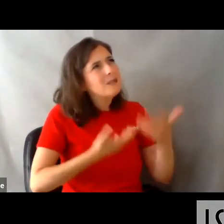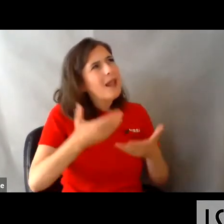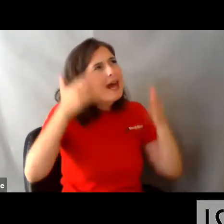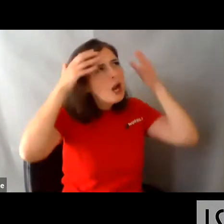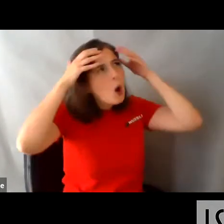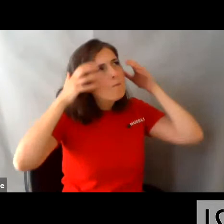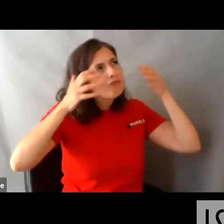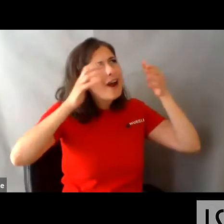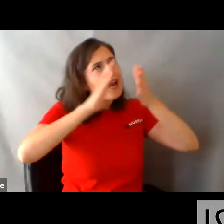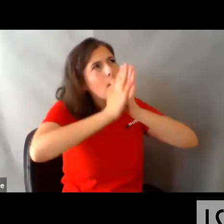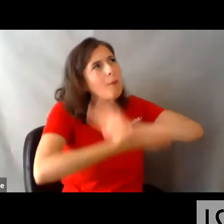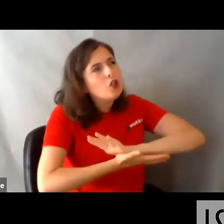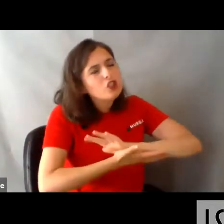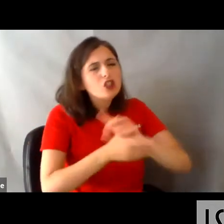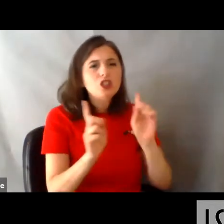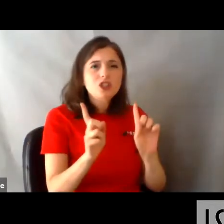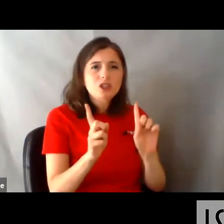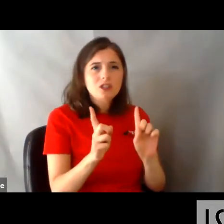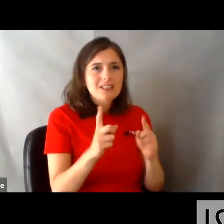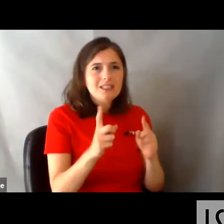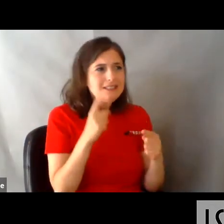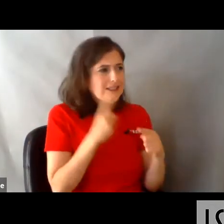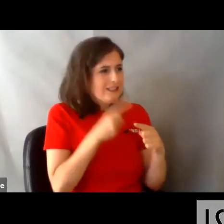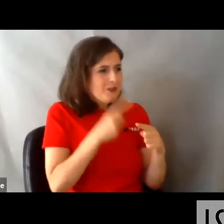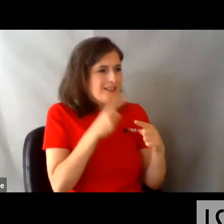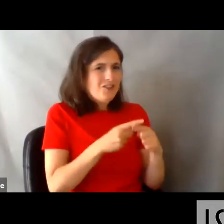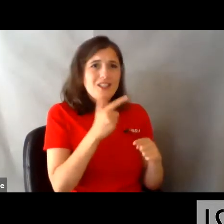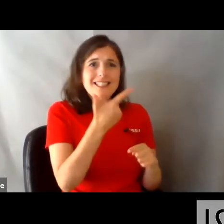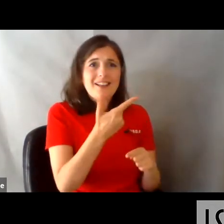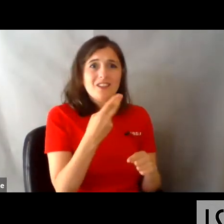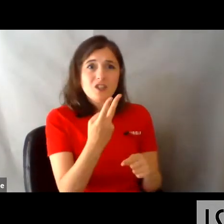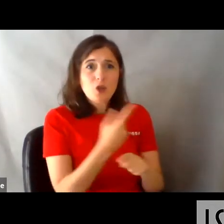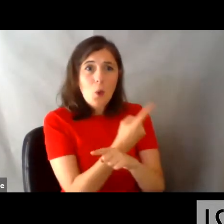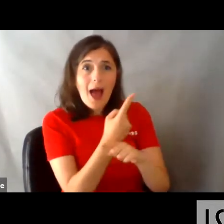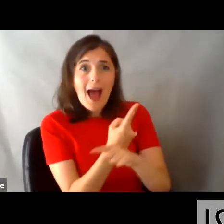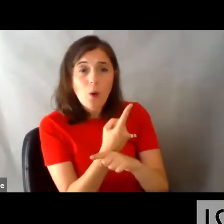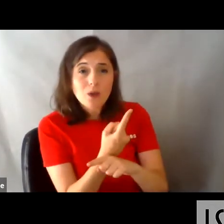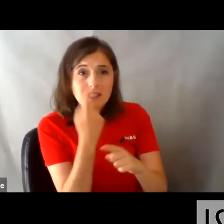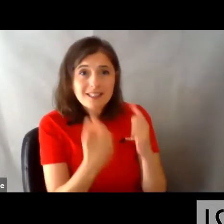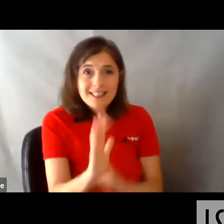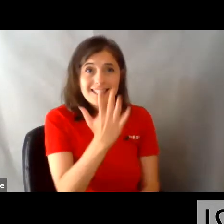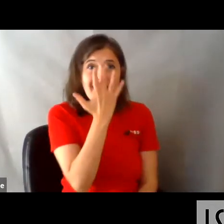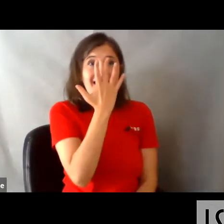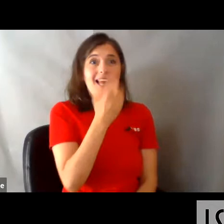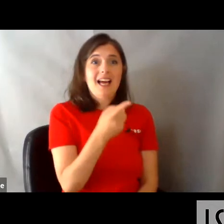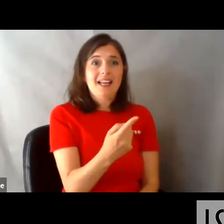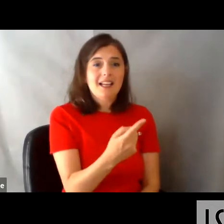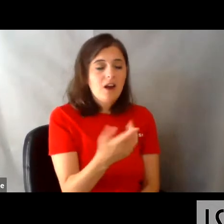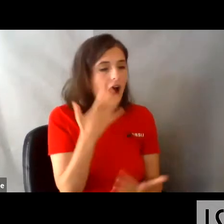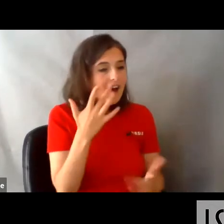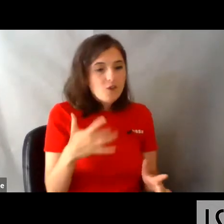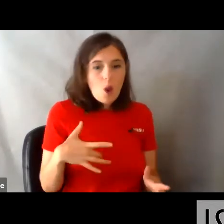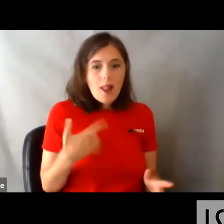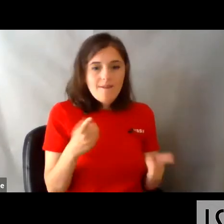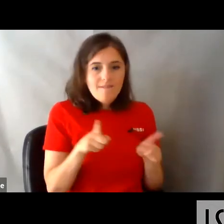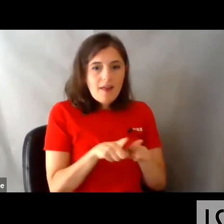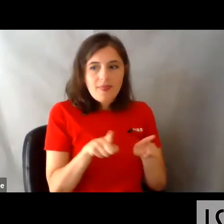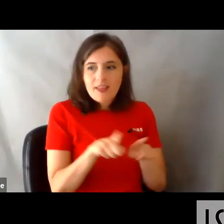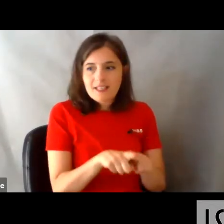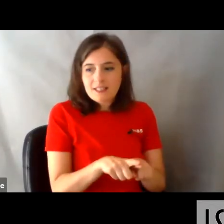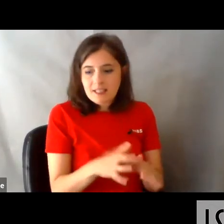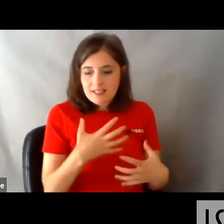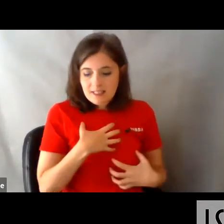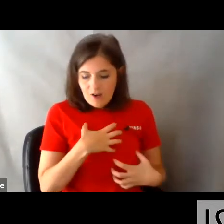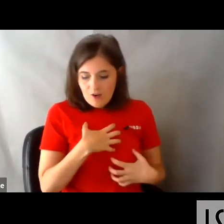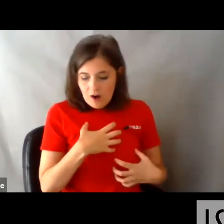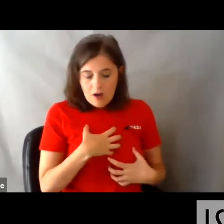the clock is ticking. 72 hours till the deadline. Live like this, like an obsession of terror and degradation, of